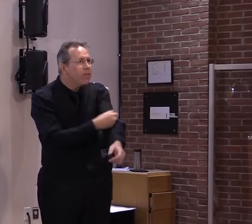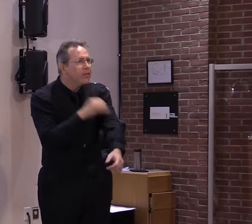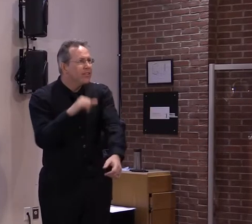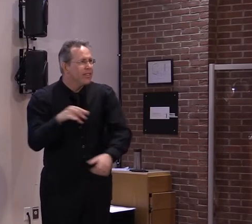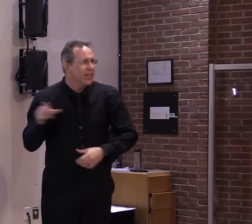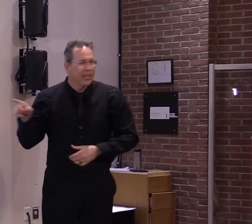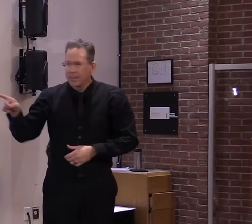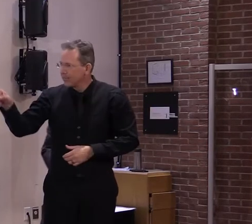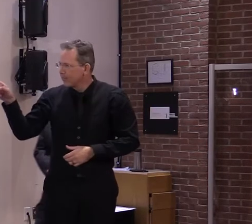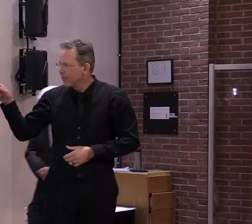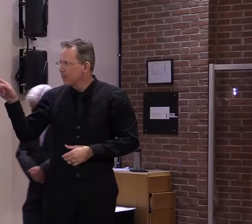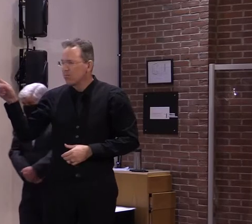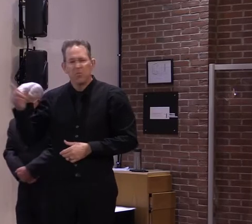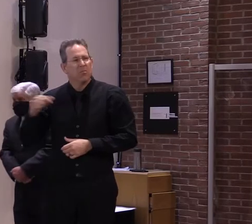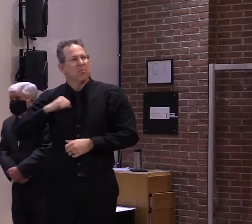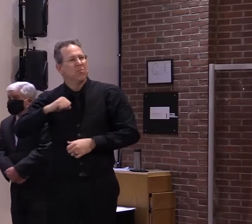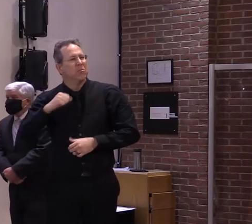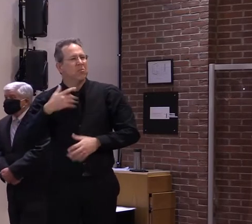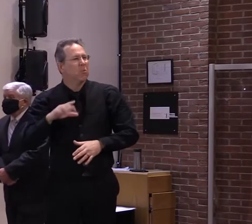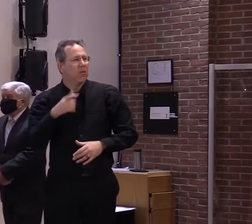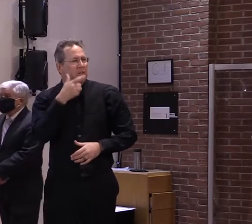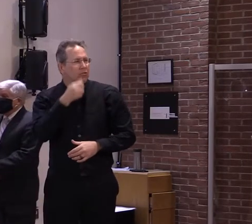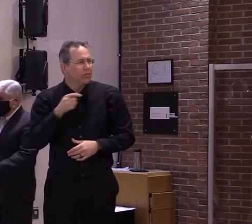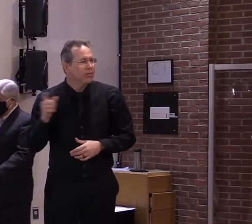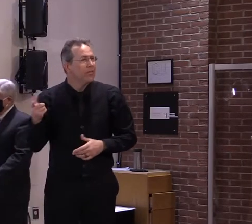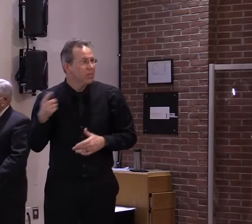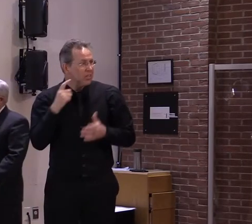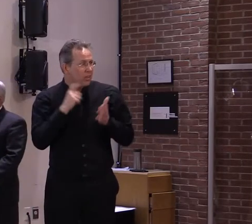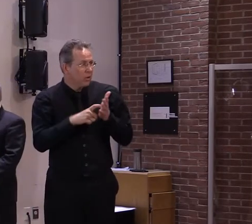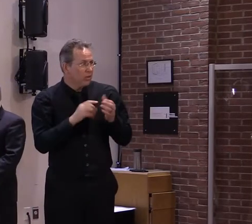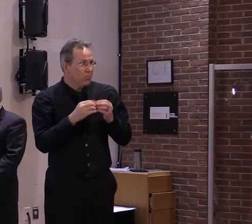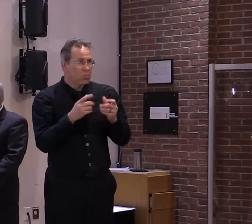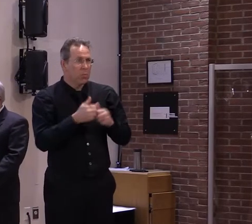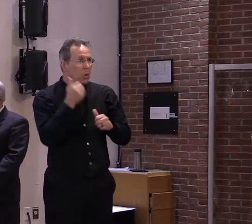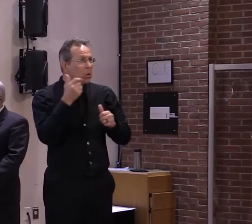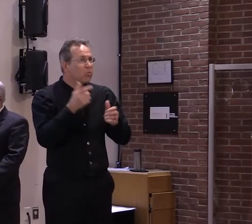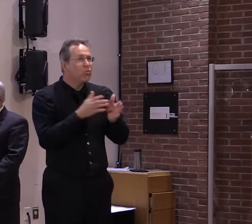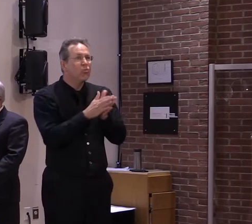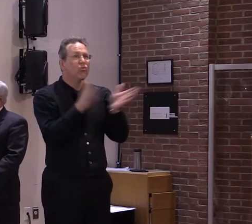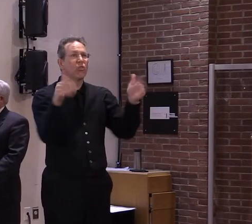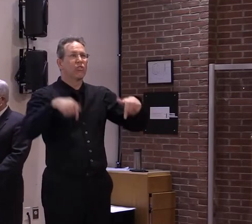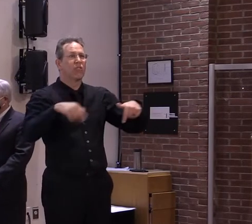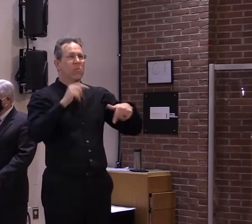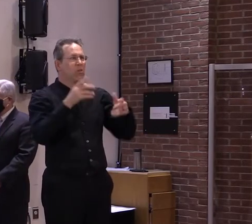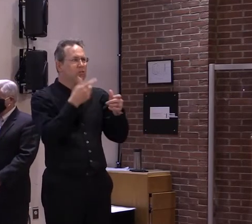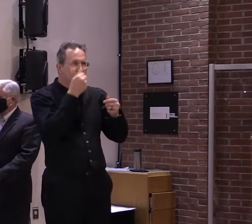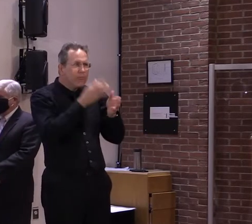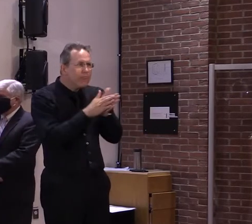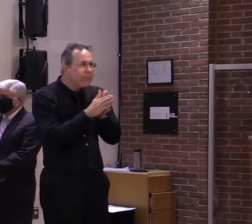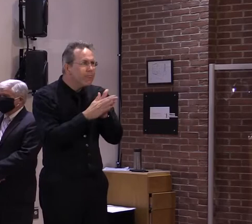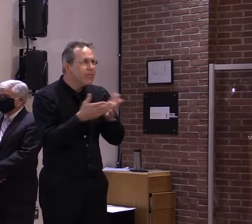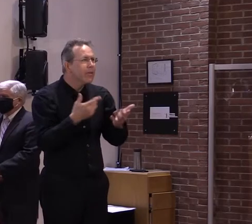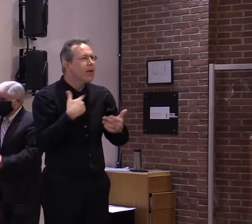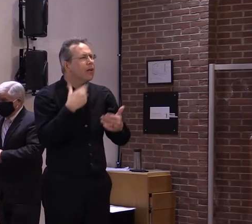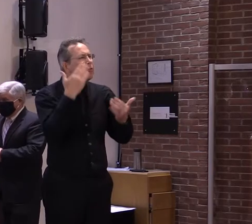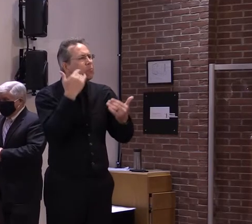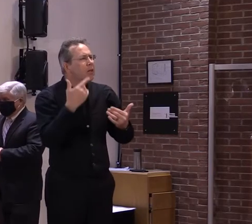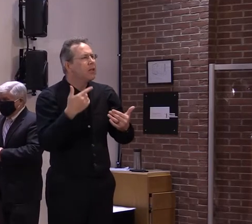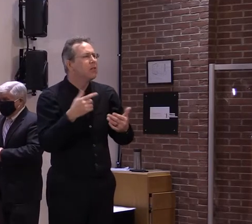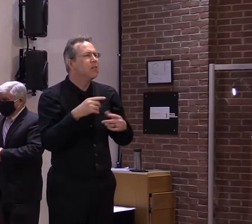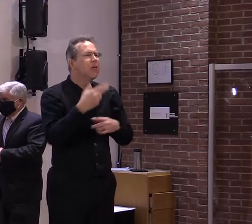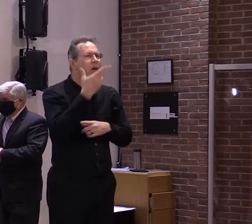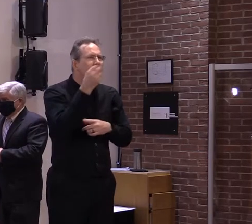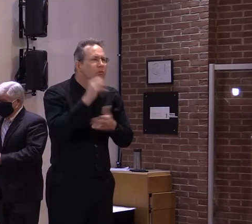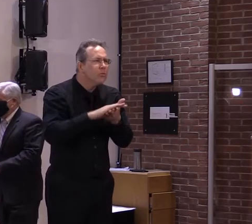the population generally. We're hopeful in particular that schools, colleges, college-age students will